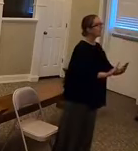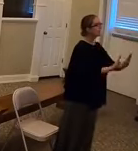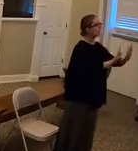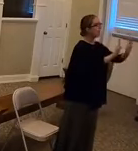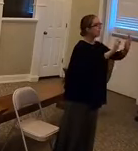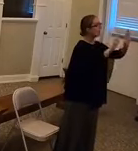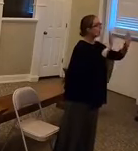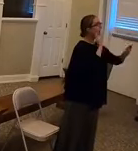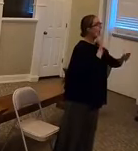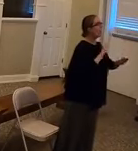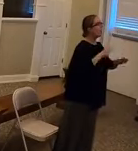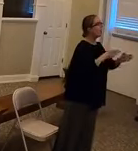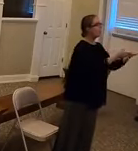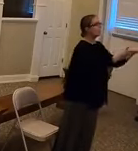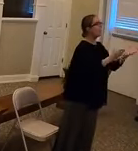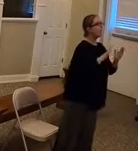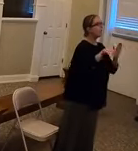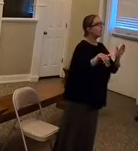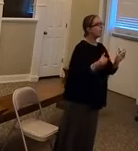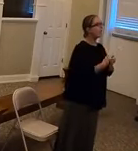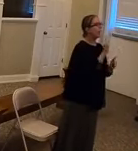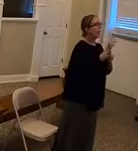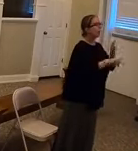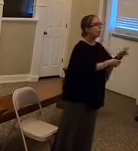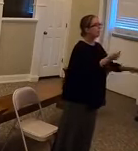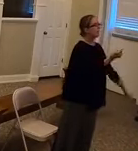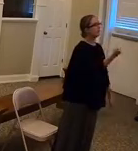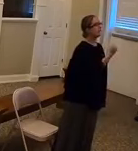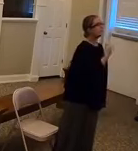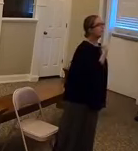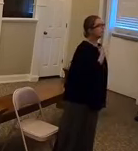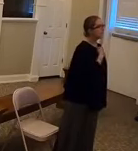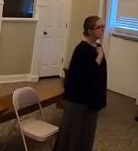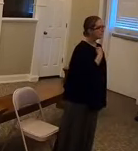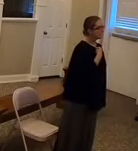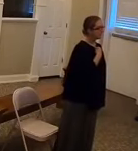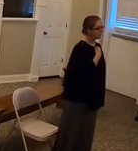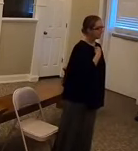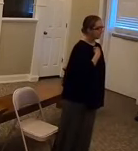up, I will draw all men unto me. Hallelujah, Jesus.